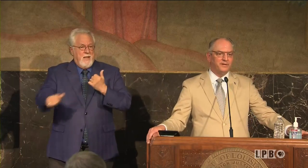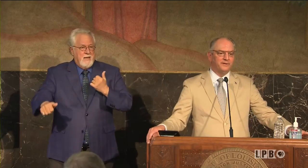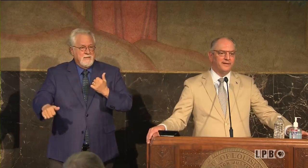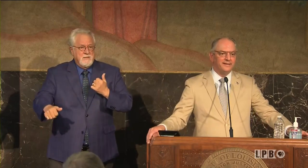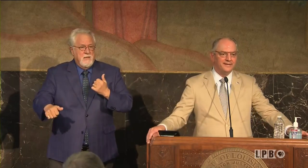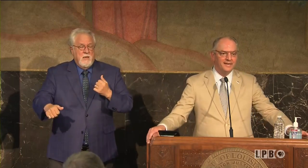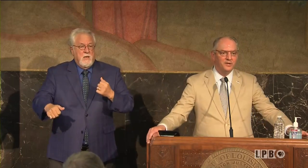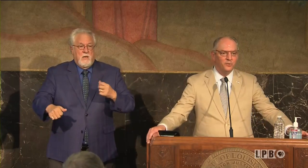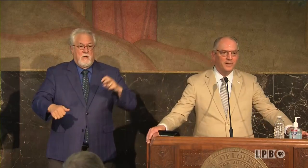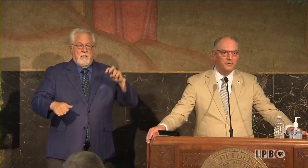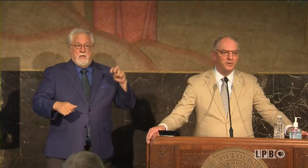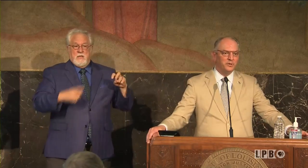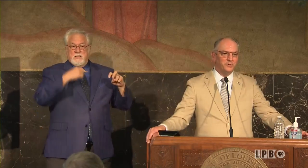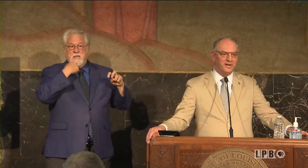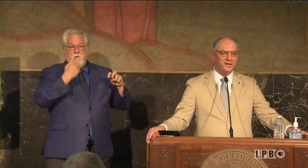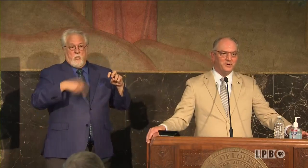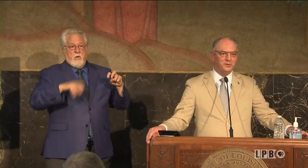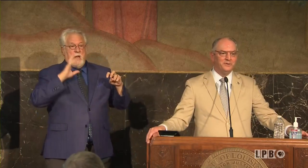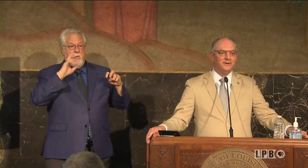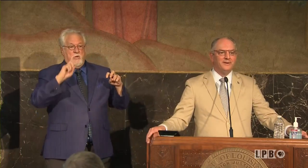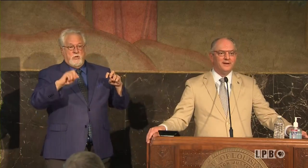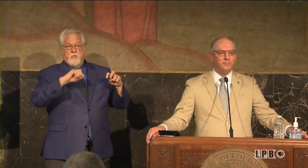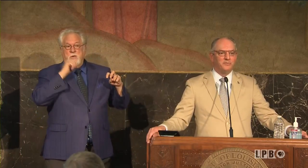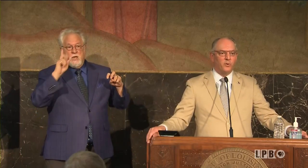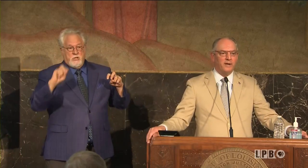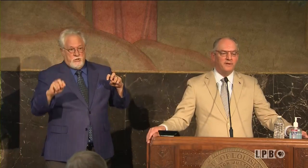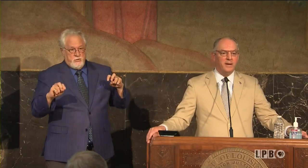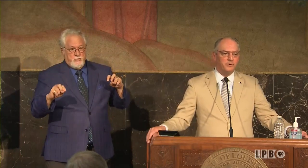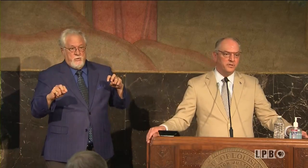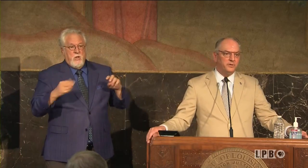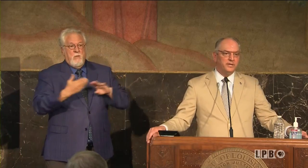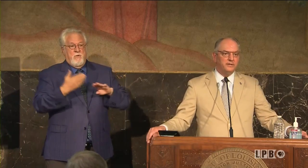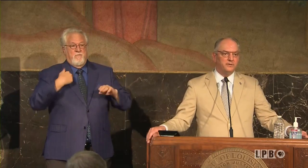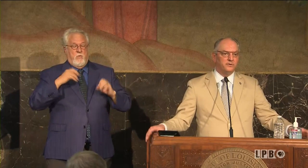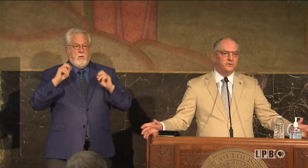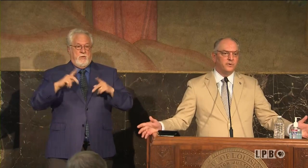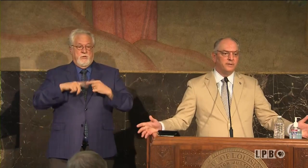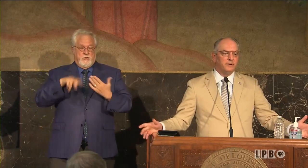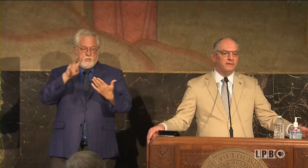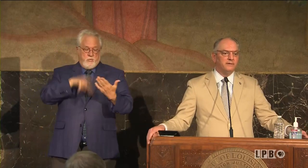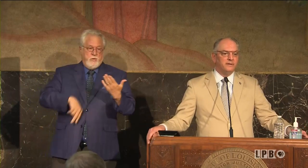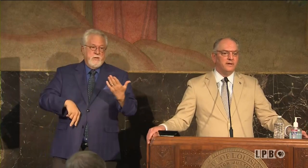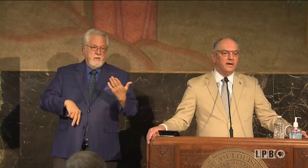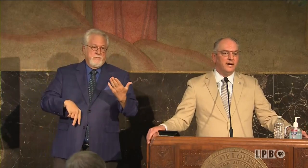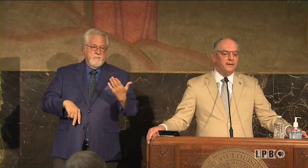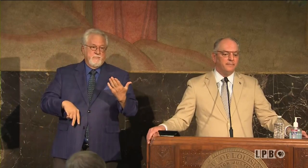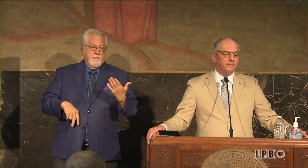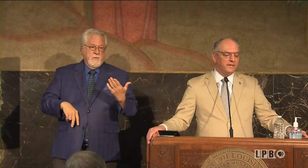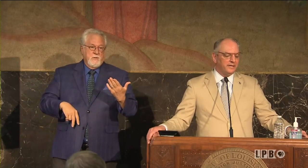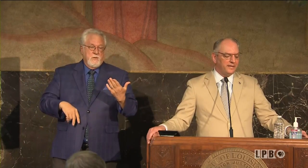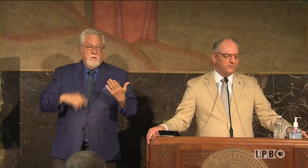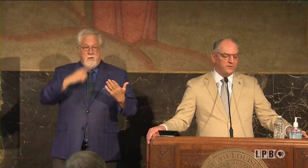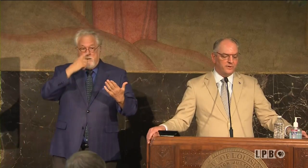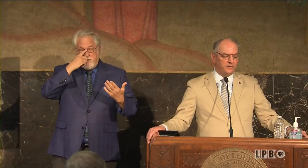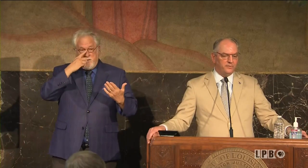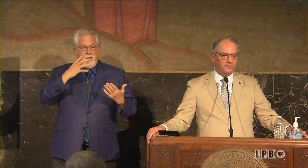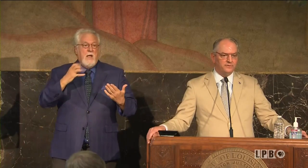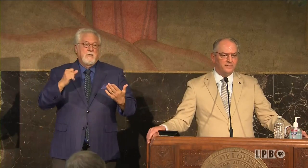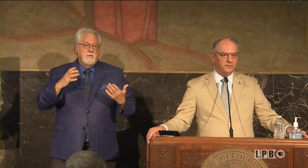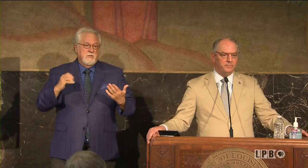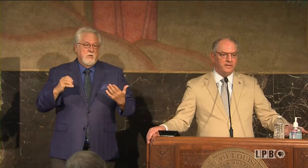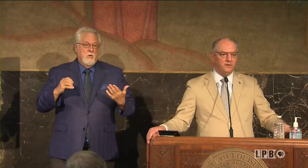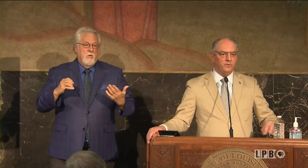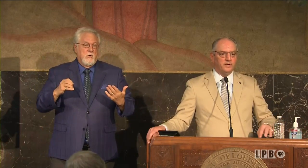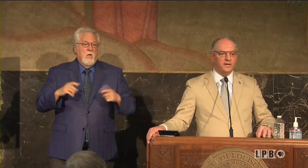up here and tell you what I'm going to do or not do before I have an opportunity to read a bill. And so it